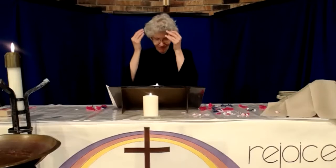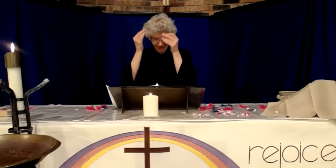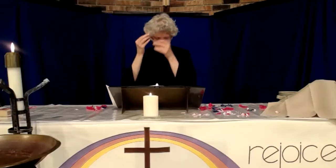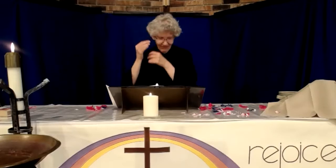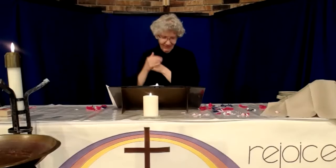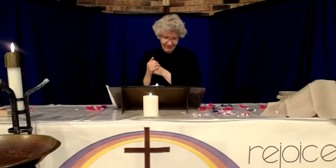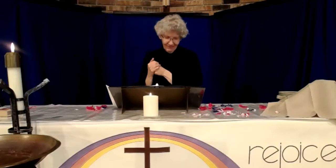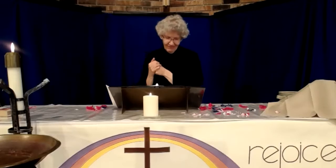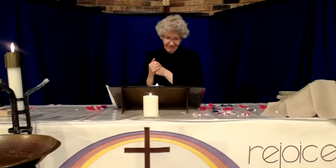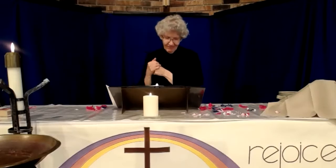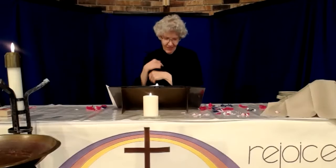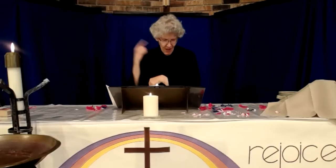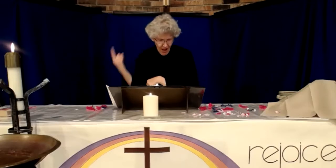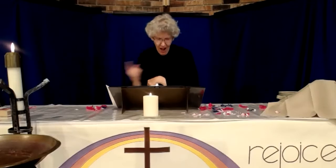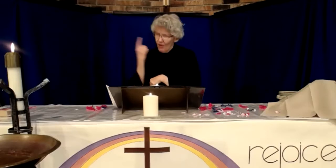mind.